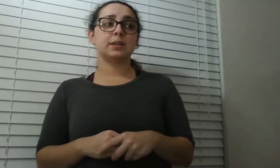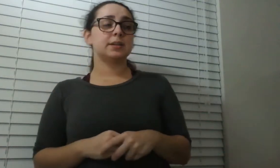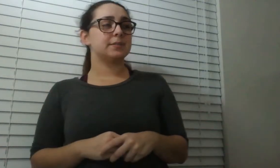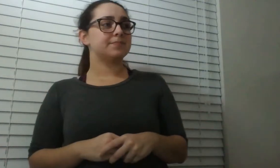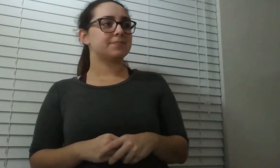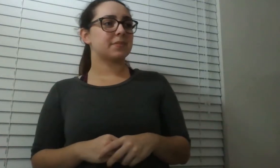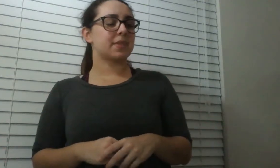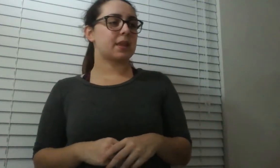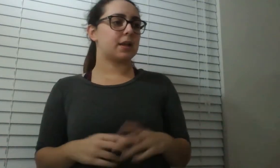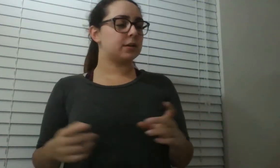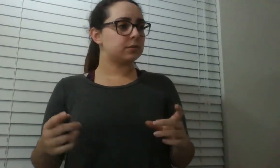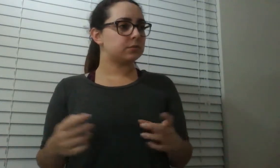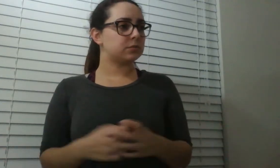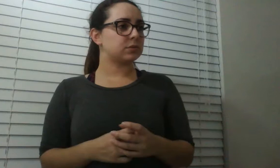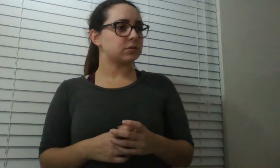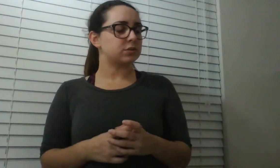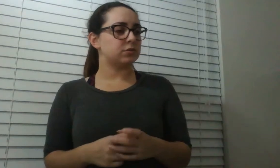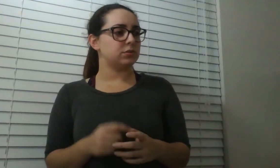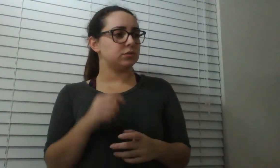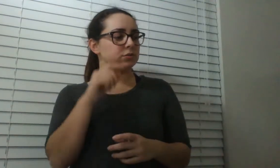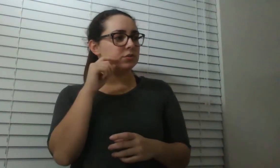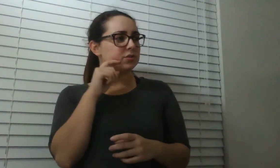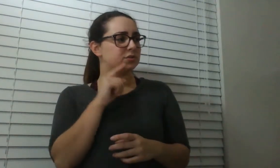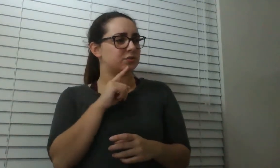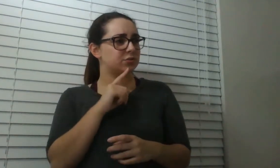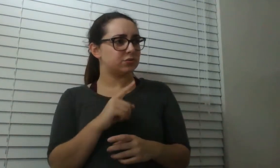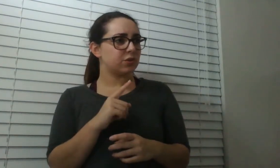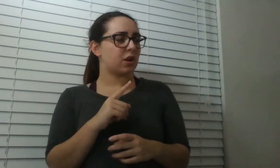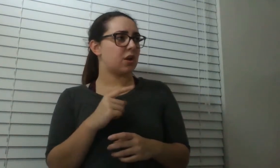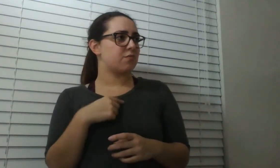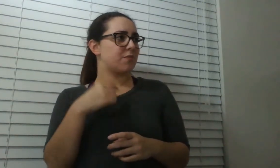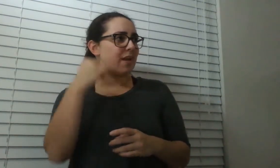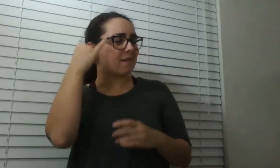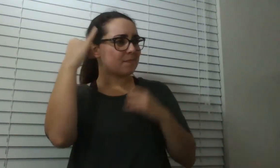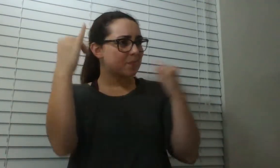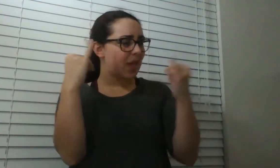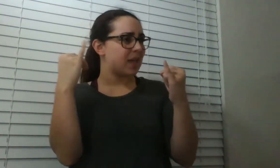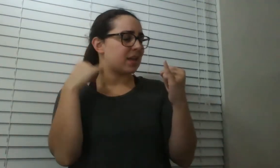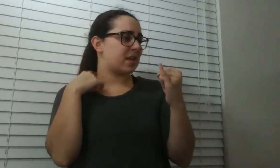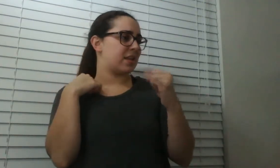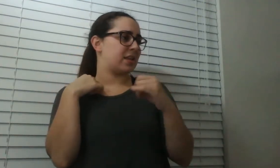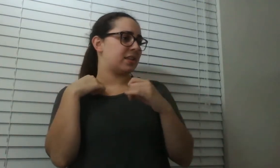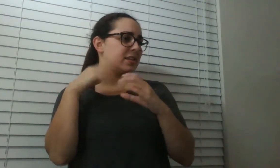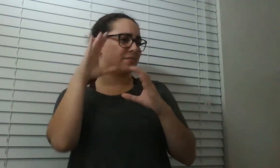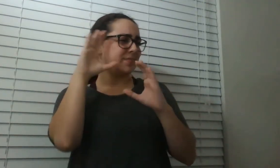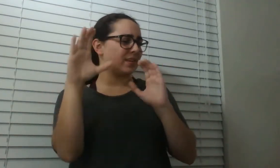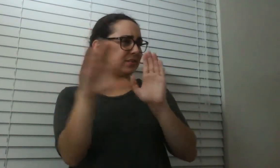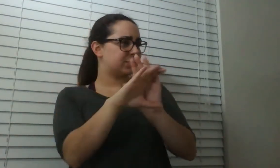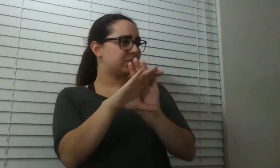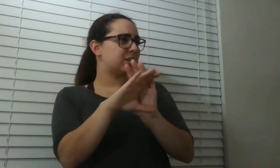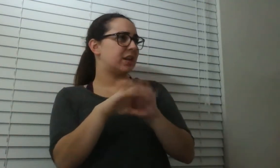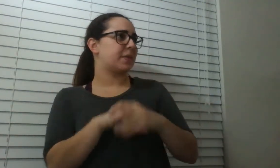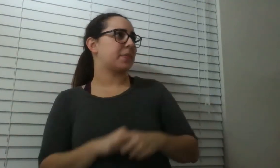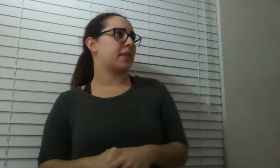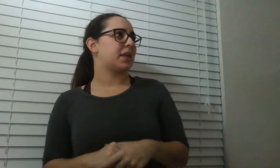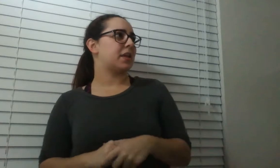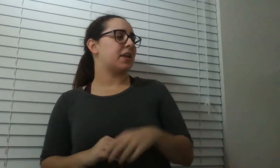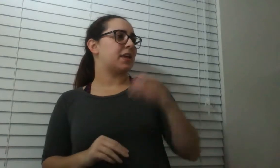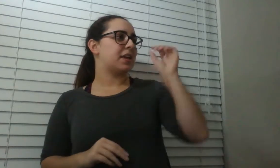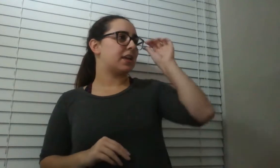an image in my mind of Neil Armstrong at a computer touching the keyboard, and there's an